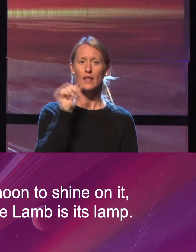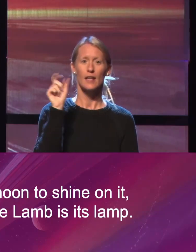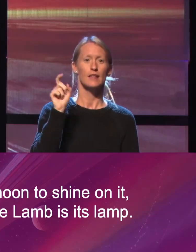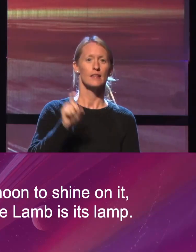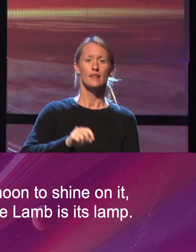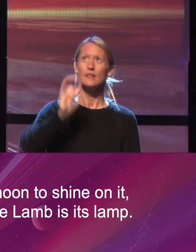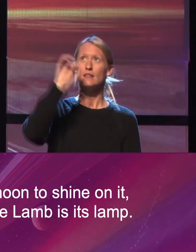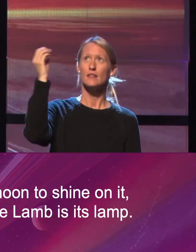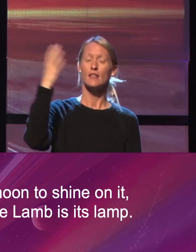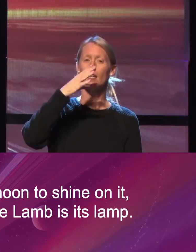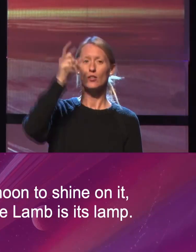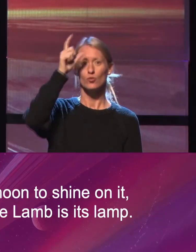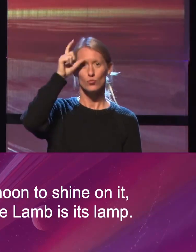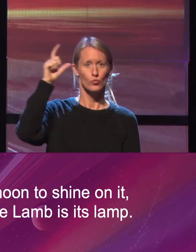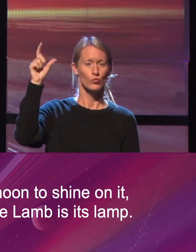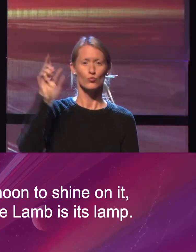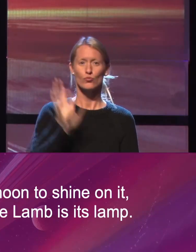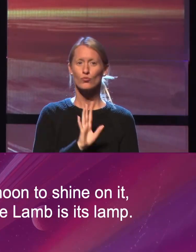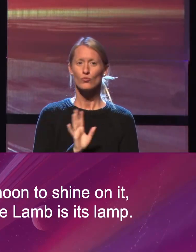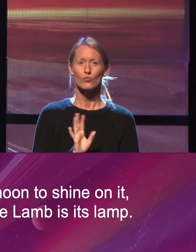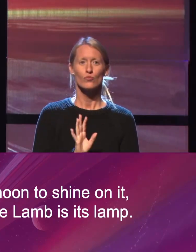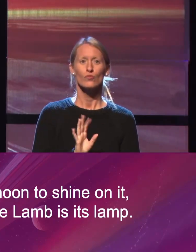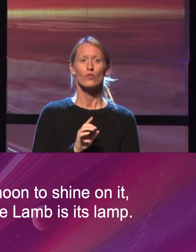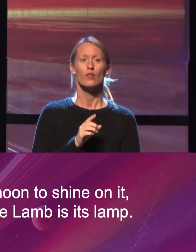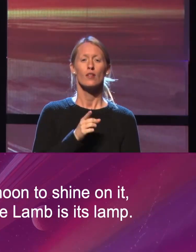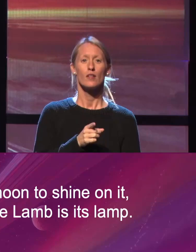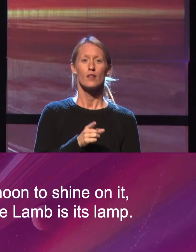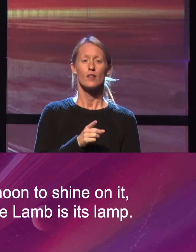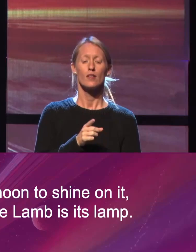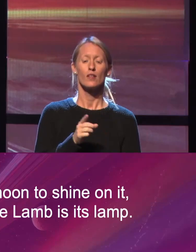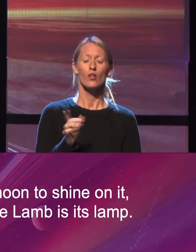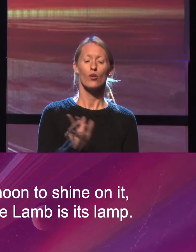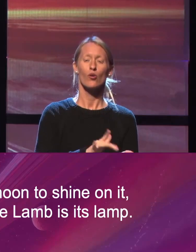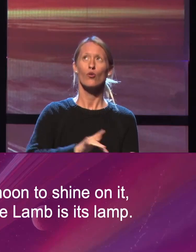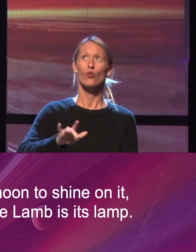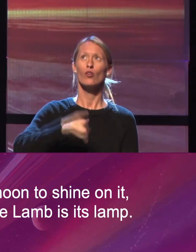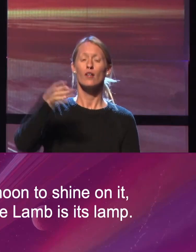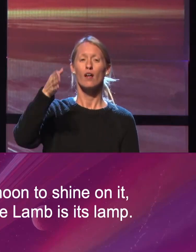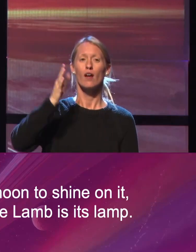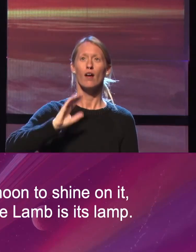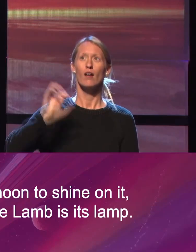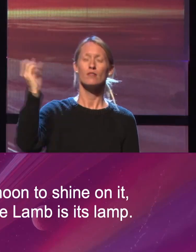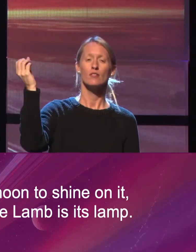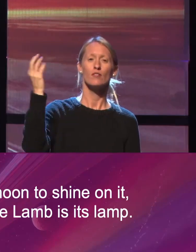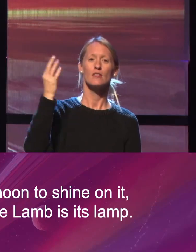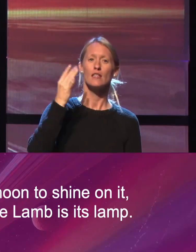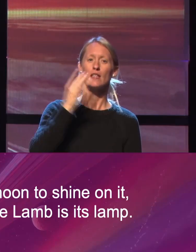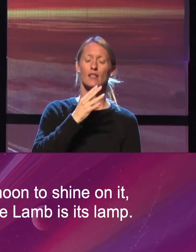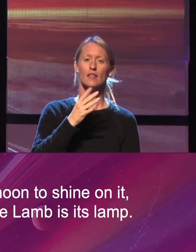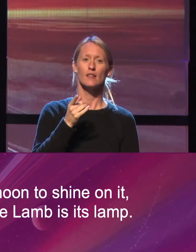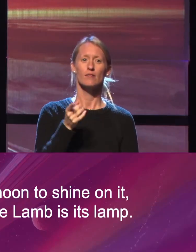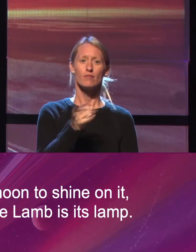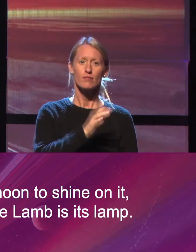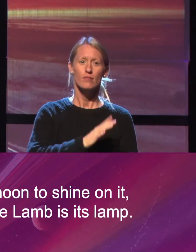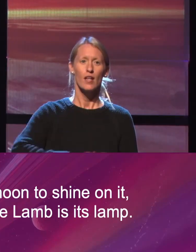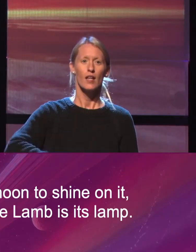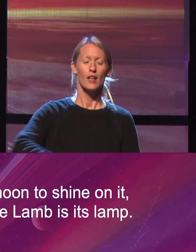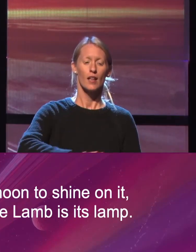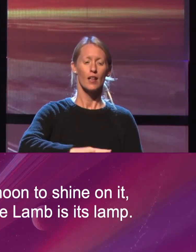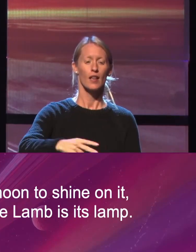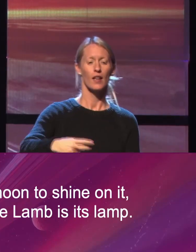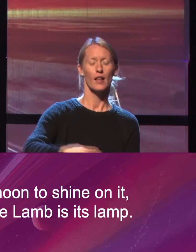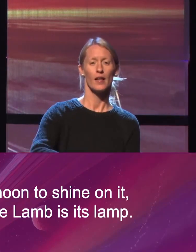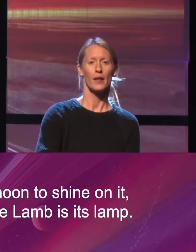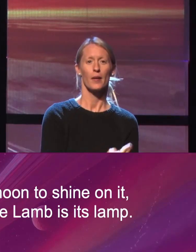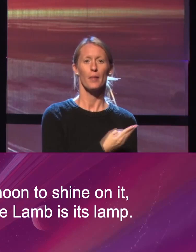to shine on it, for the glory of God gives it light, and the Lamb is its lamp. Now, I'm not going to bore you